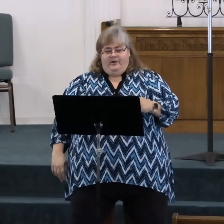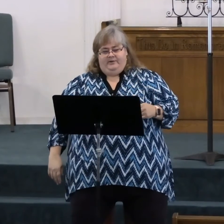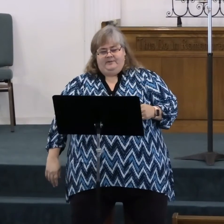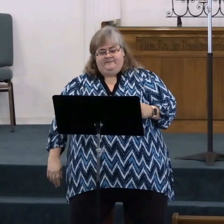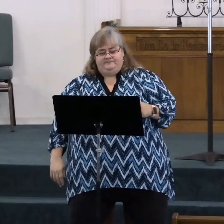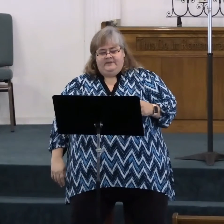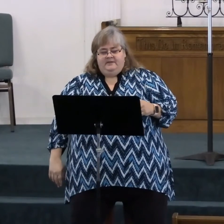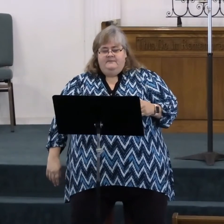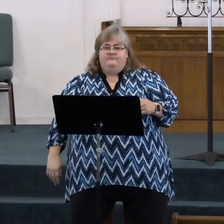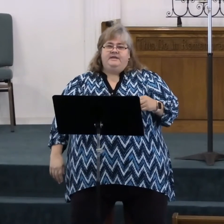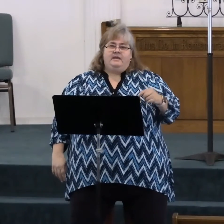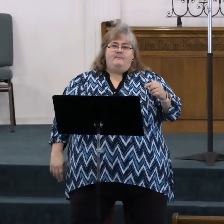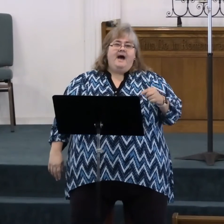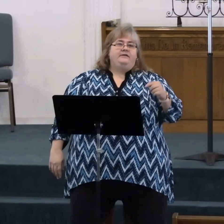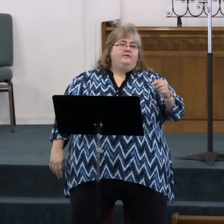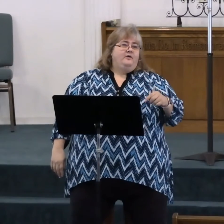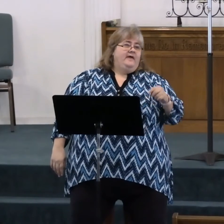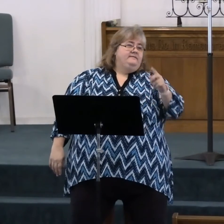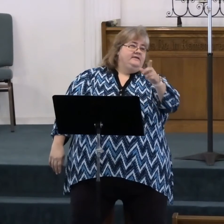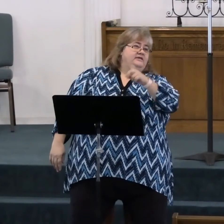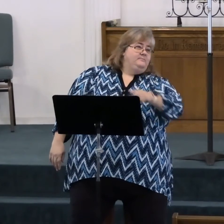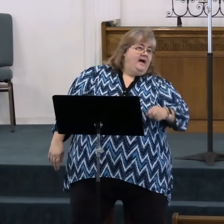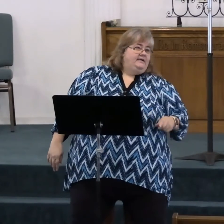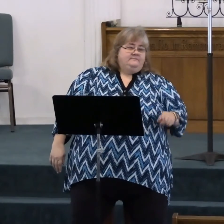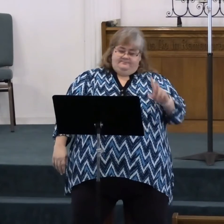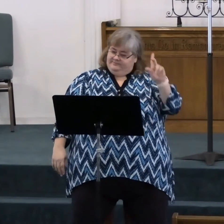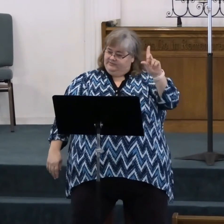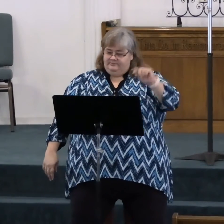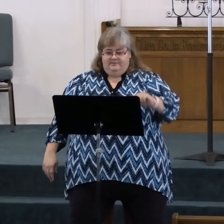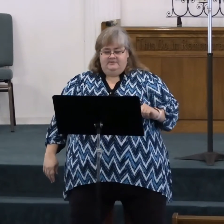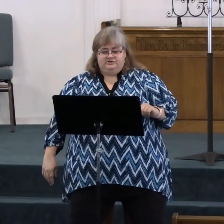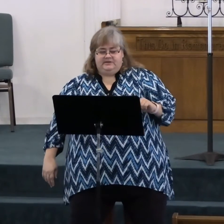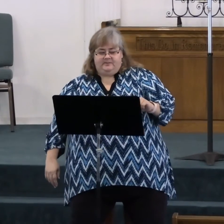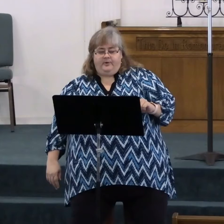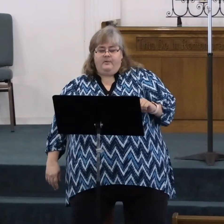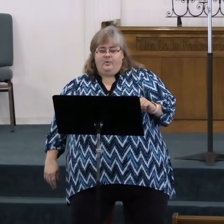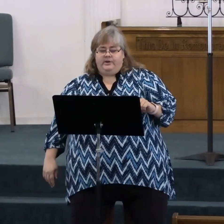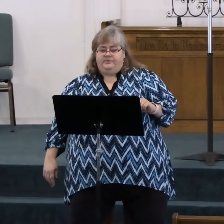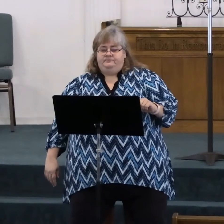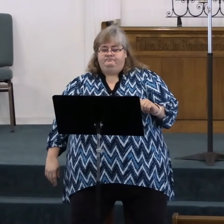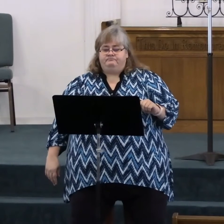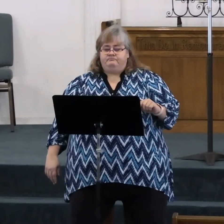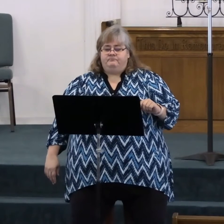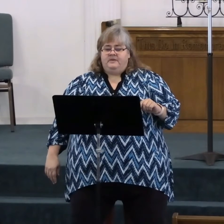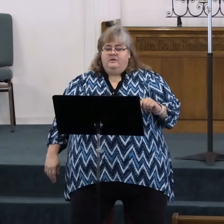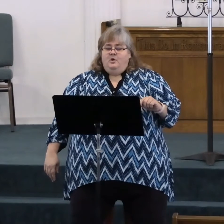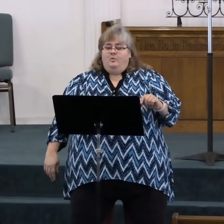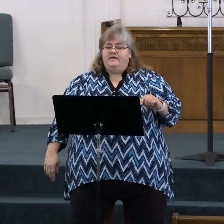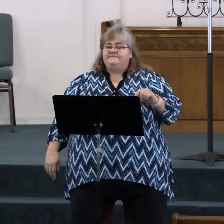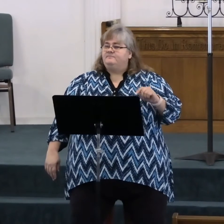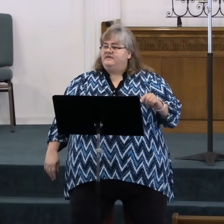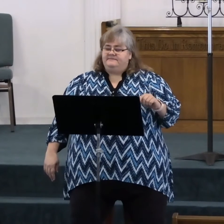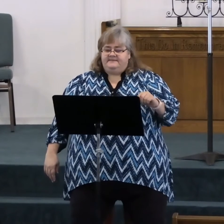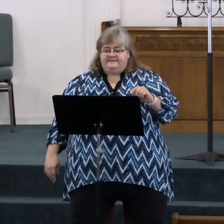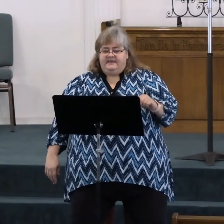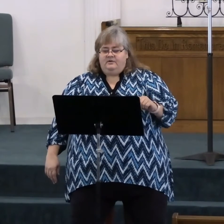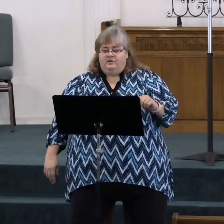warrior. Many of y'all might not know that. Then again, you might. She is a prayer warrior. Wisdom gives us skill